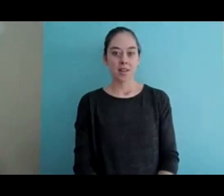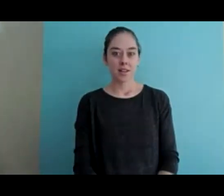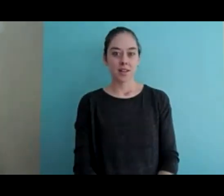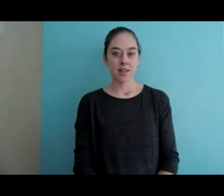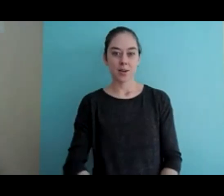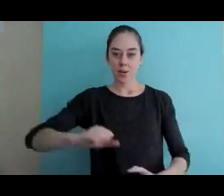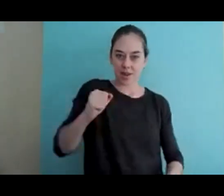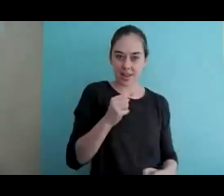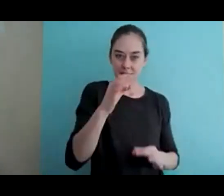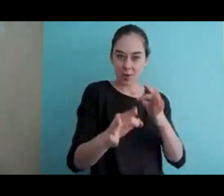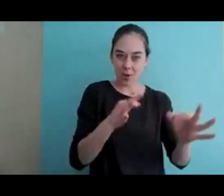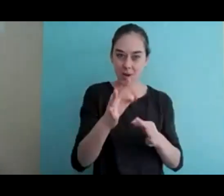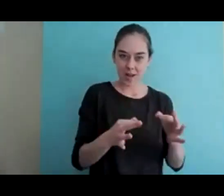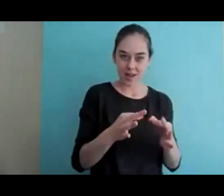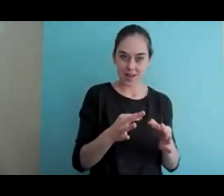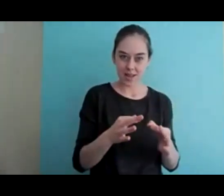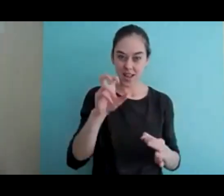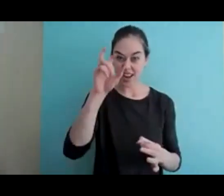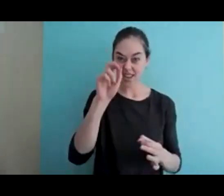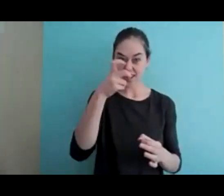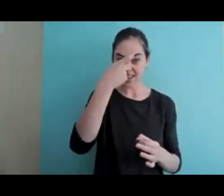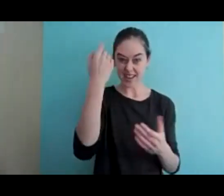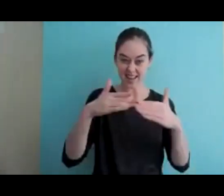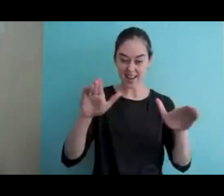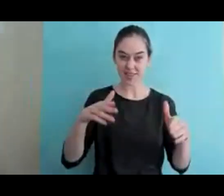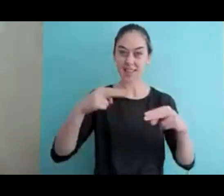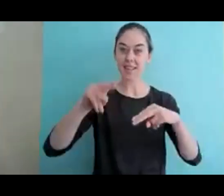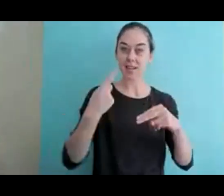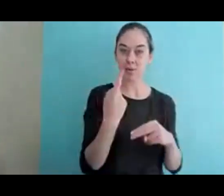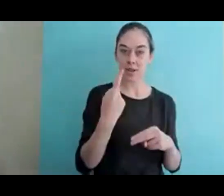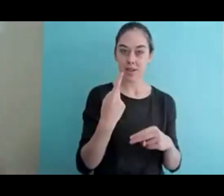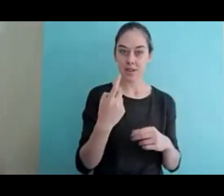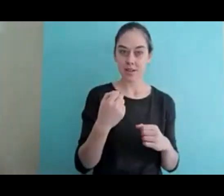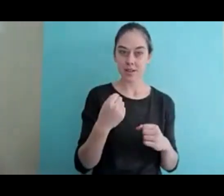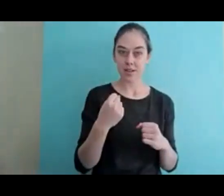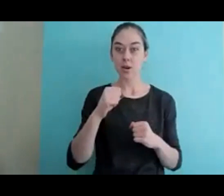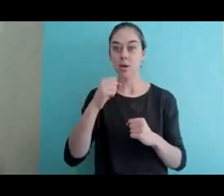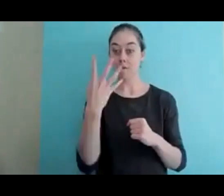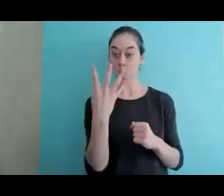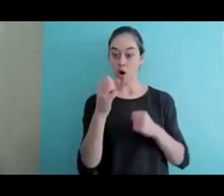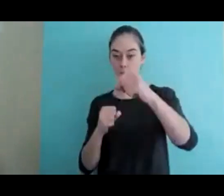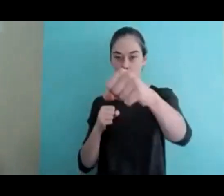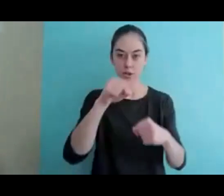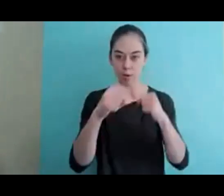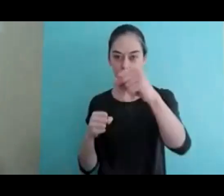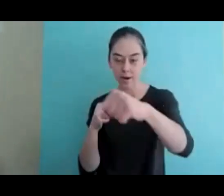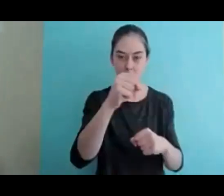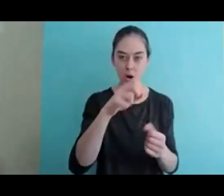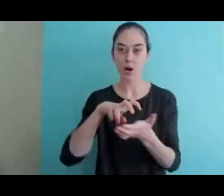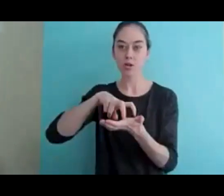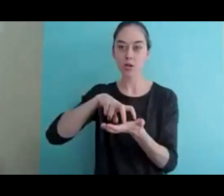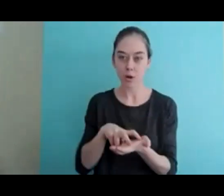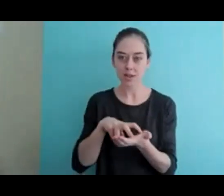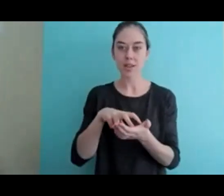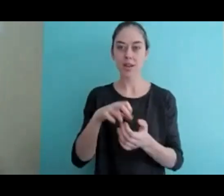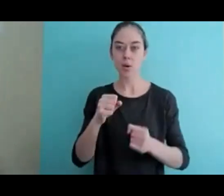Keep it going. Last 30 seconds. Okay. Next one. One, two, three, four. Squat. One, two, three, four. Squat. Let's go.